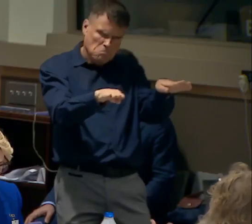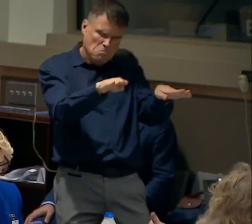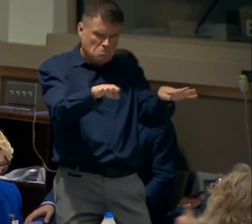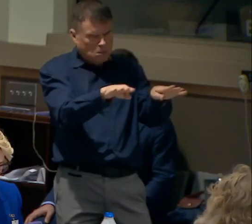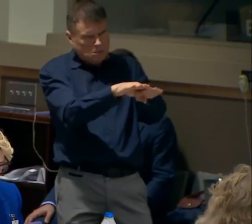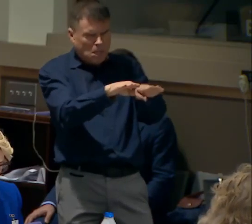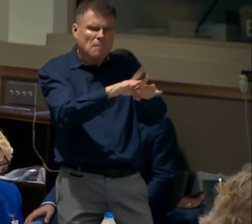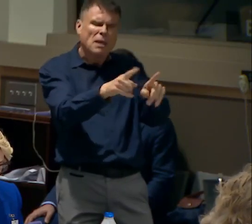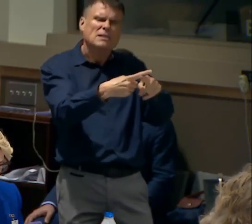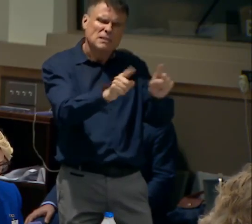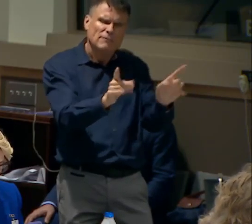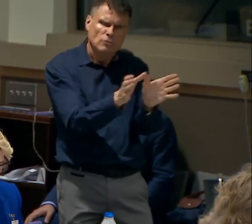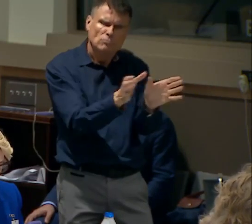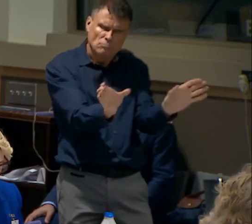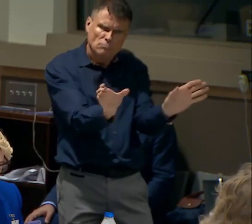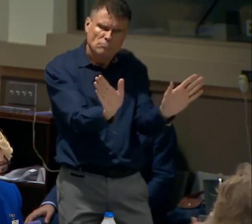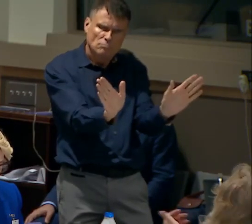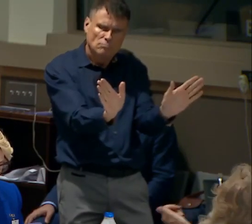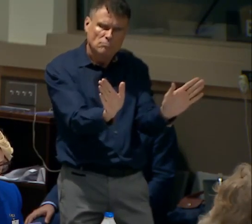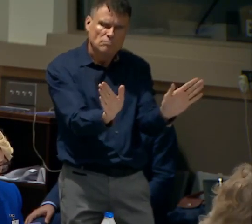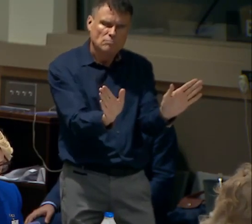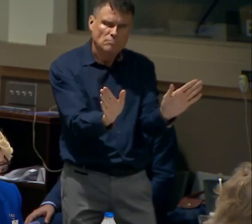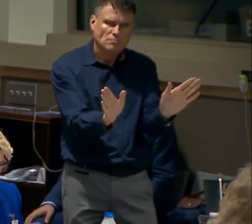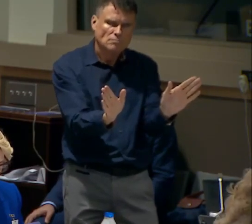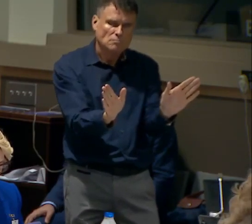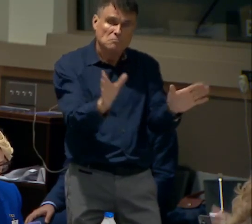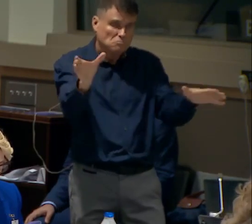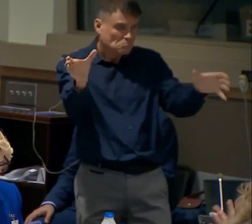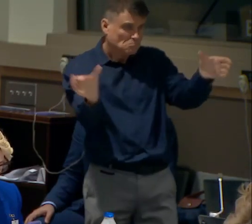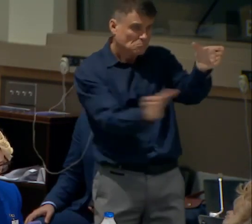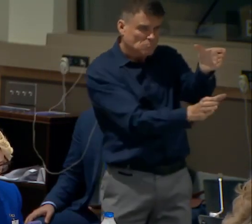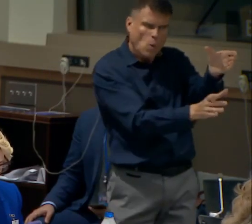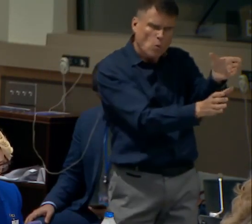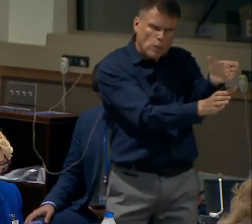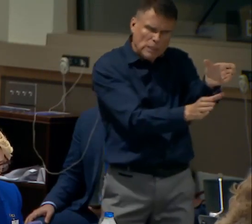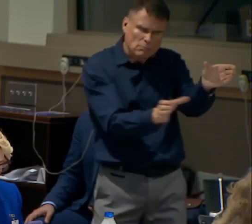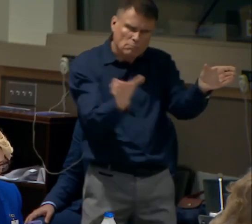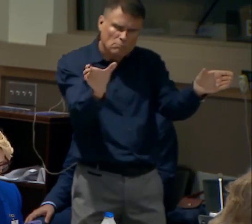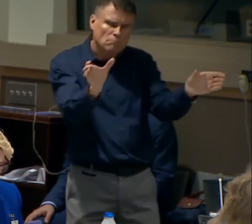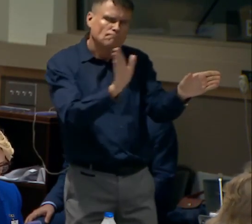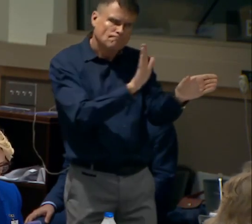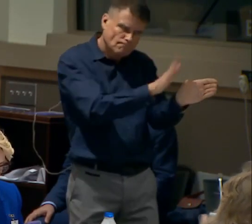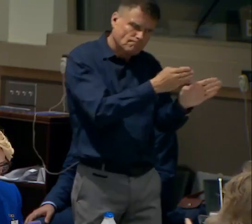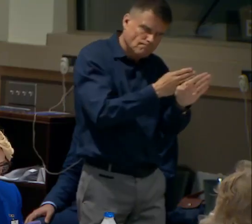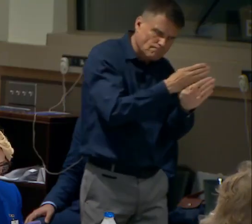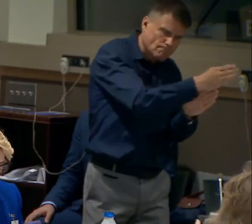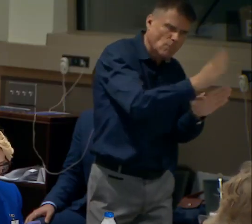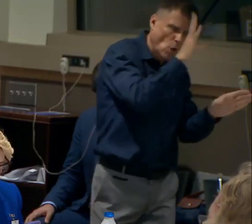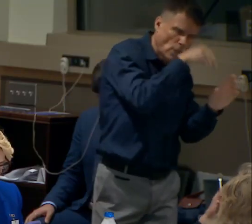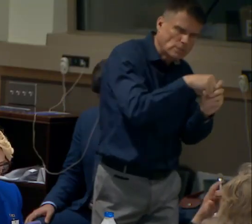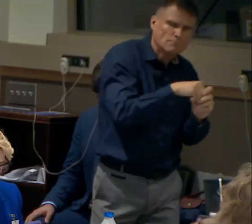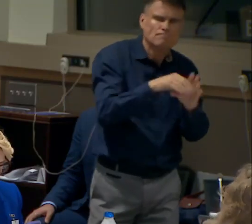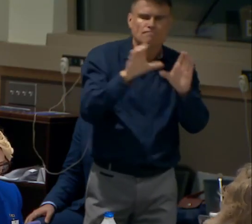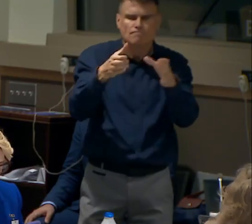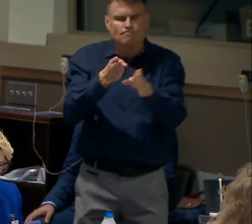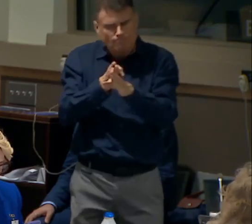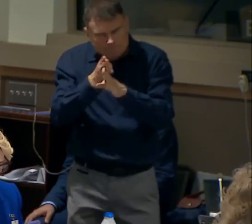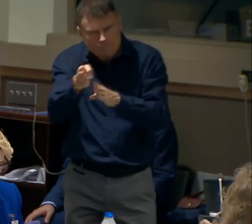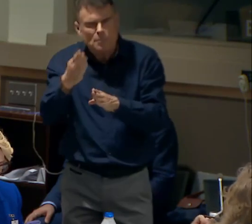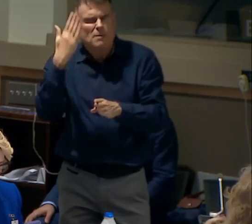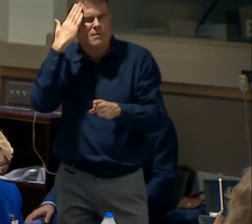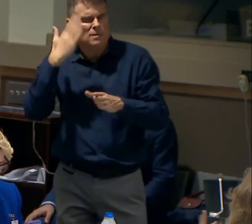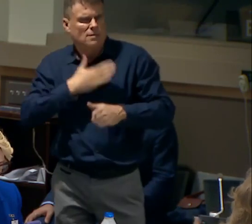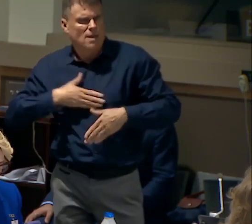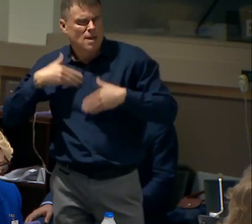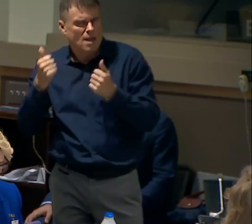are a lot of links which we always try to push forward and share, and we have a lot of members in the European Parliament who are active